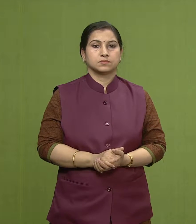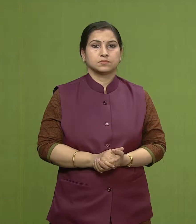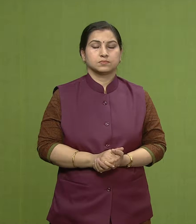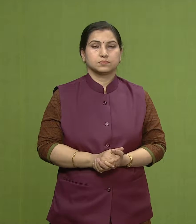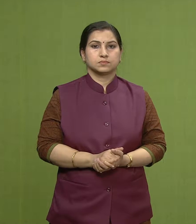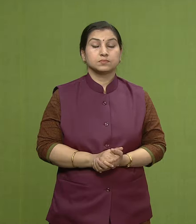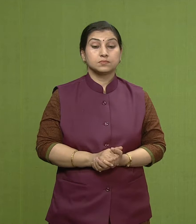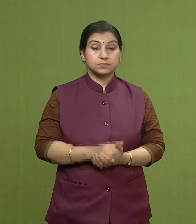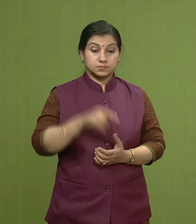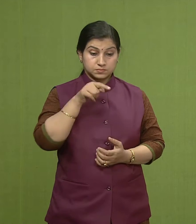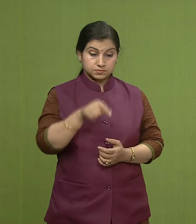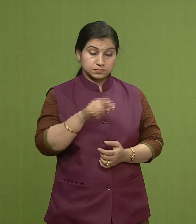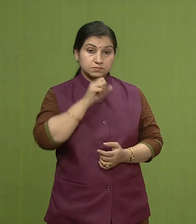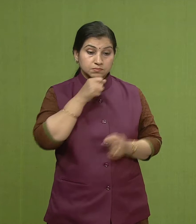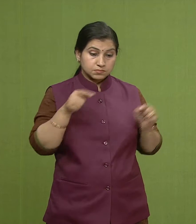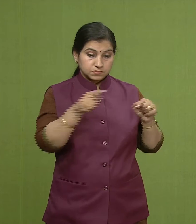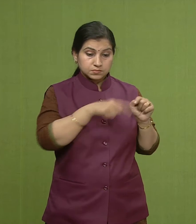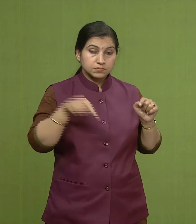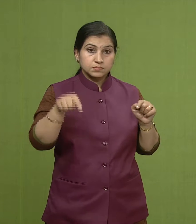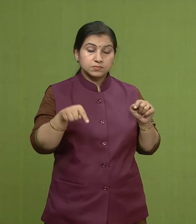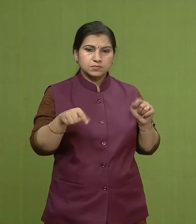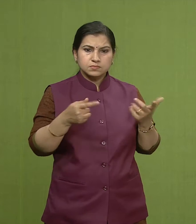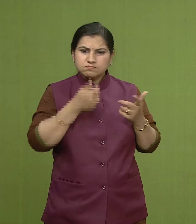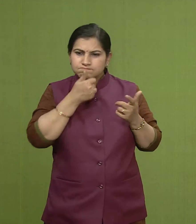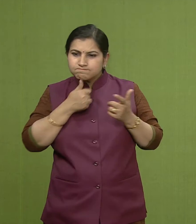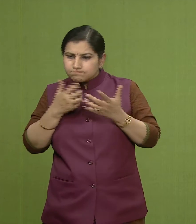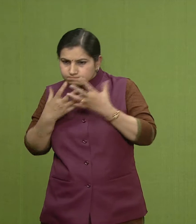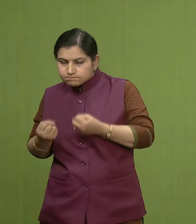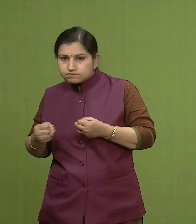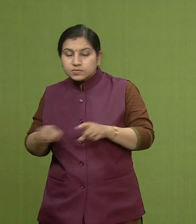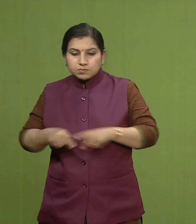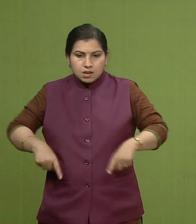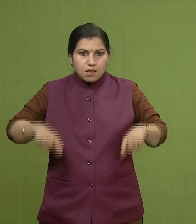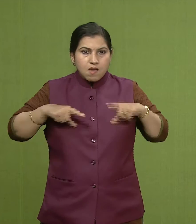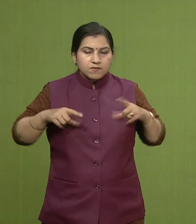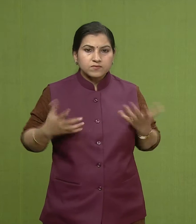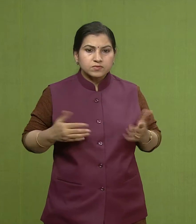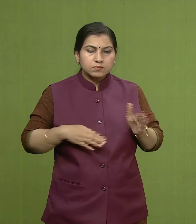Adolescents start seeking privacy and like to spend less time